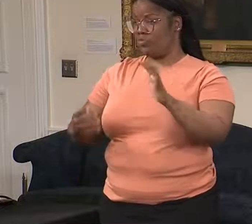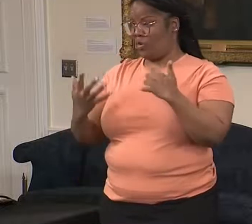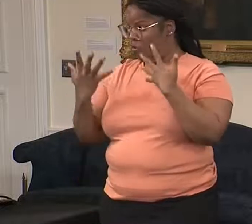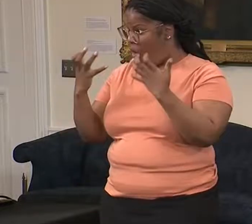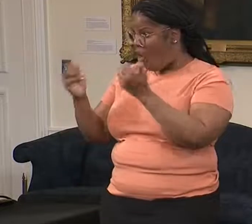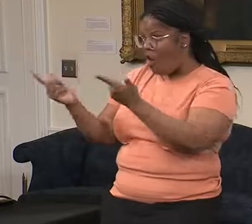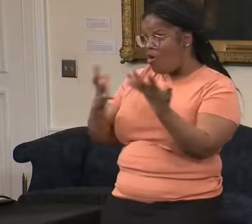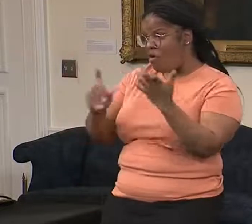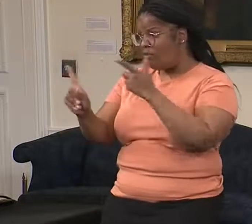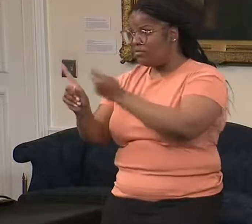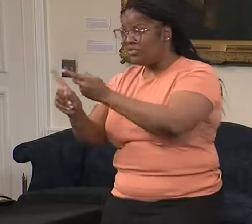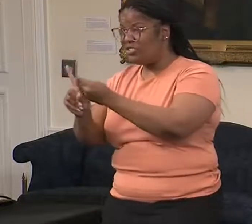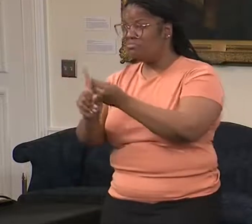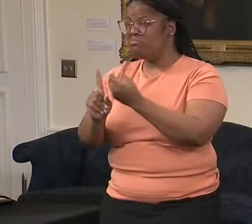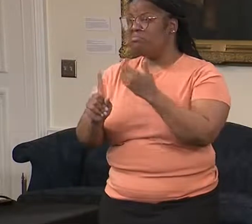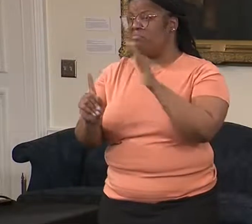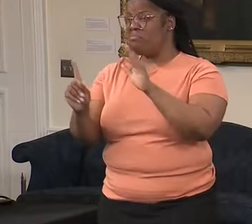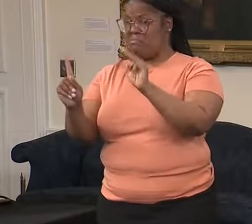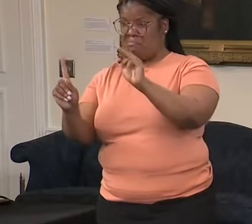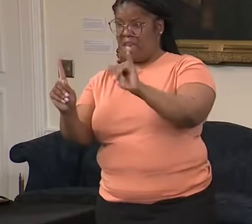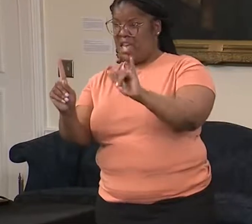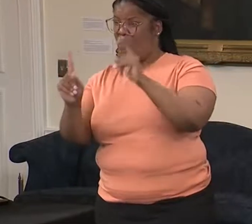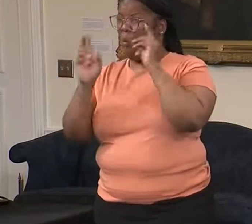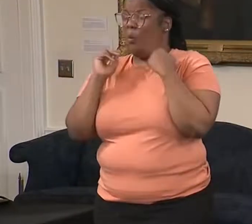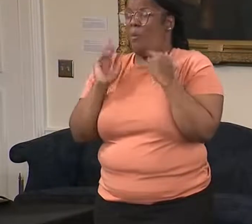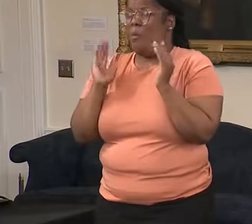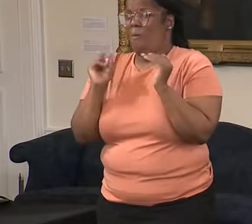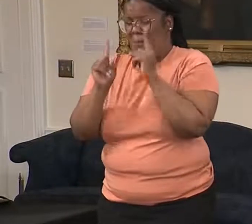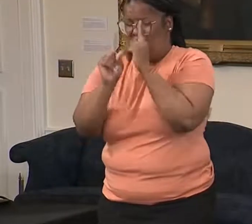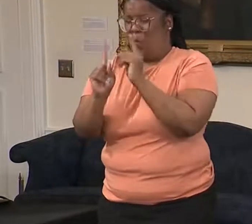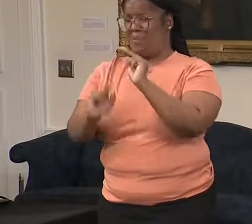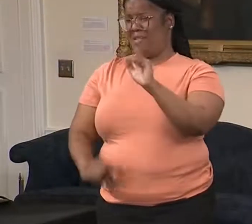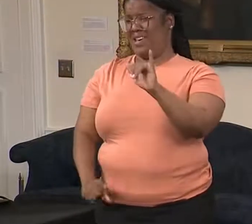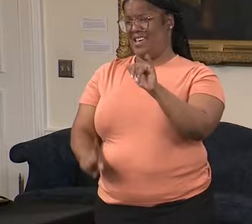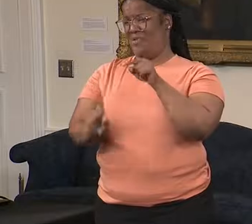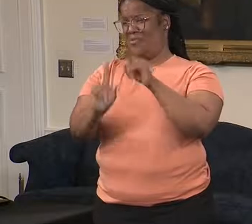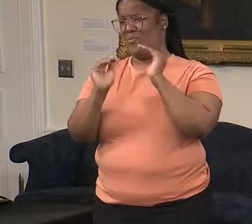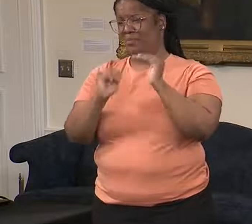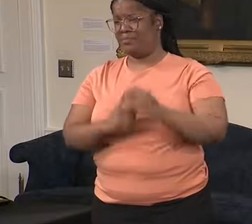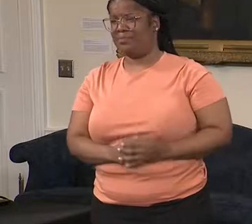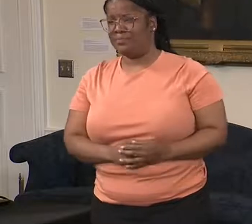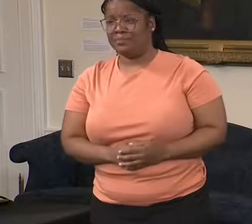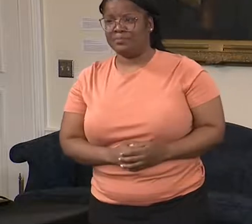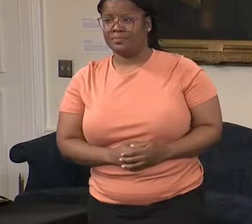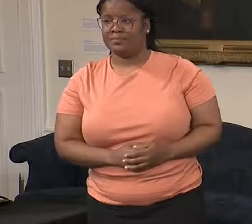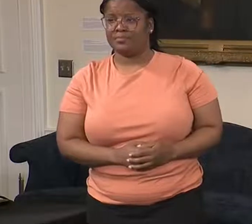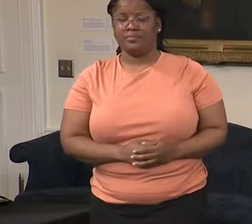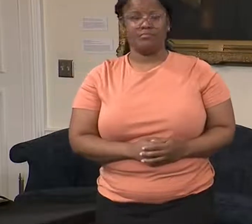during April and May. Speaking of supply and expectations,